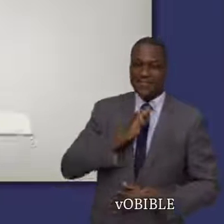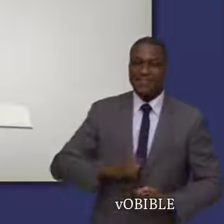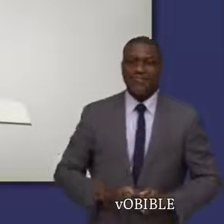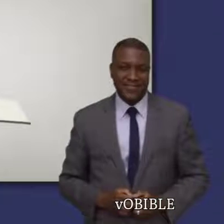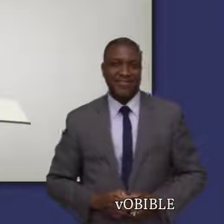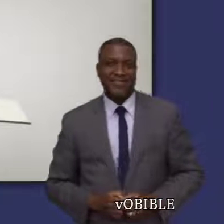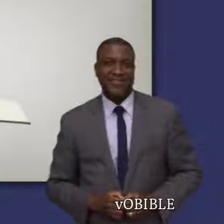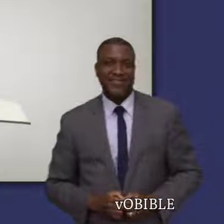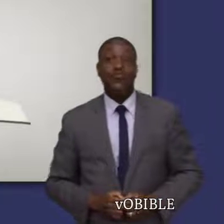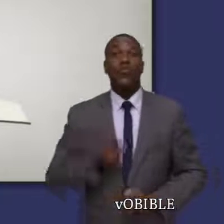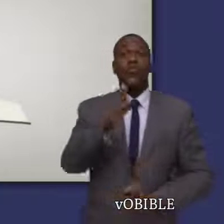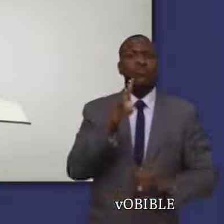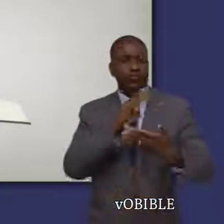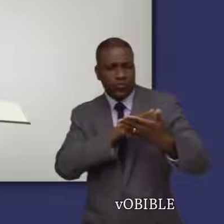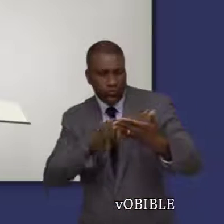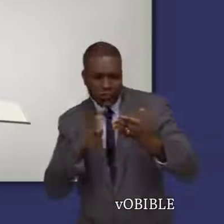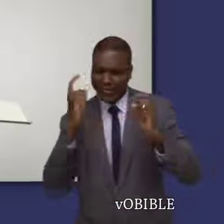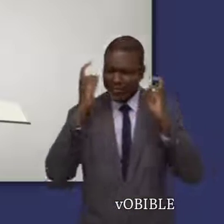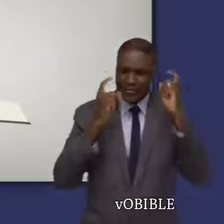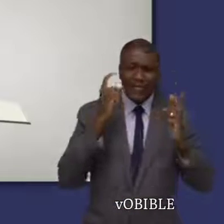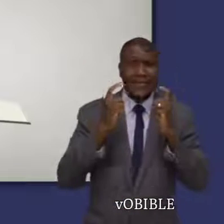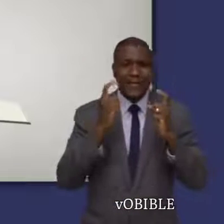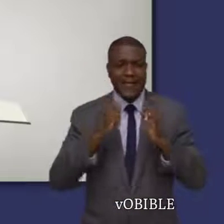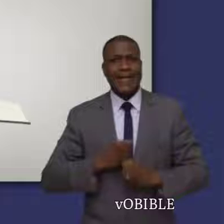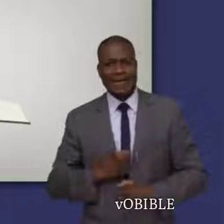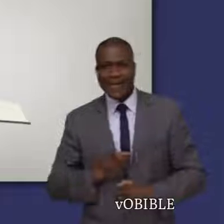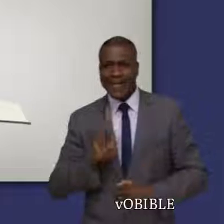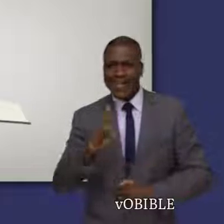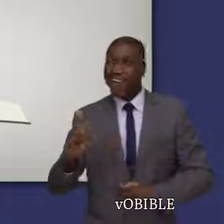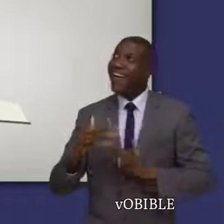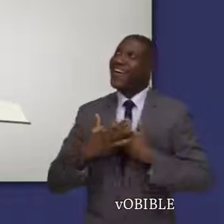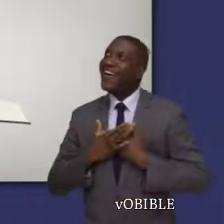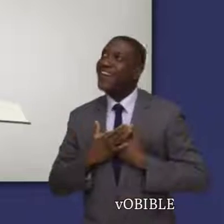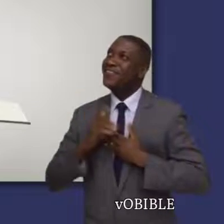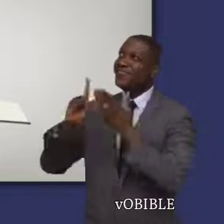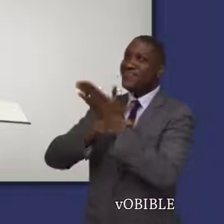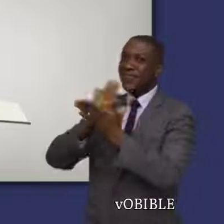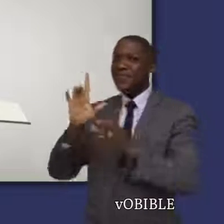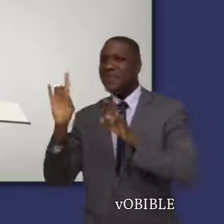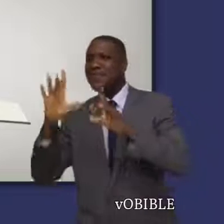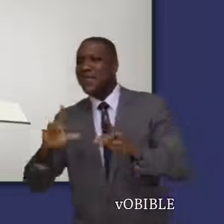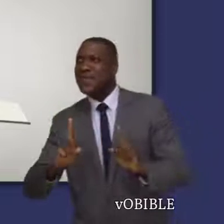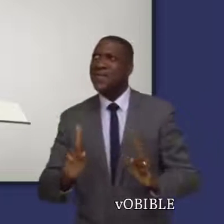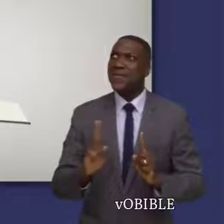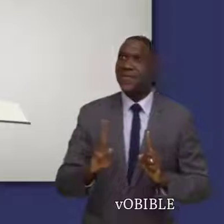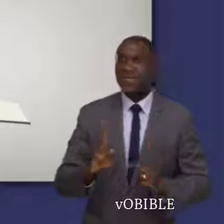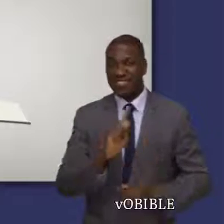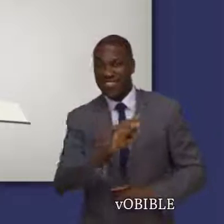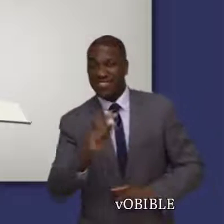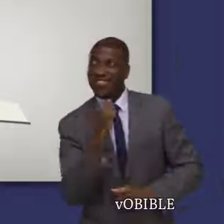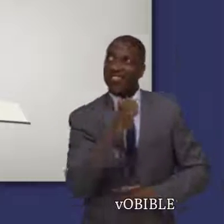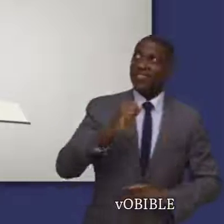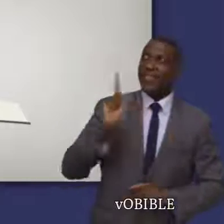As you read the book of Deuteronomy, see how Jehovah blesses those who love him. Note how he